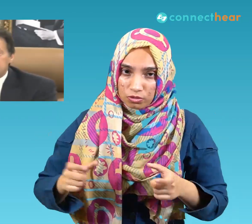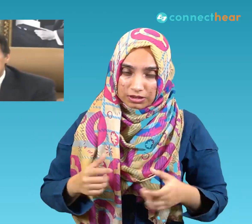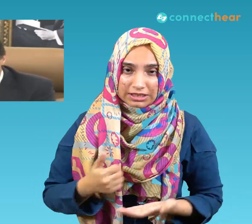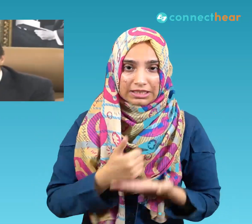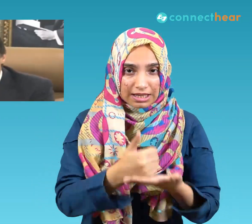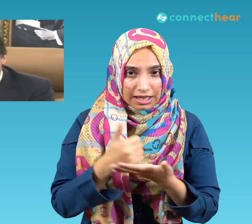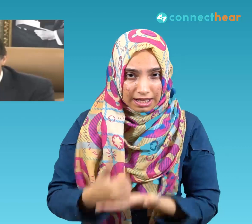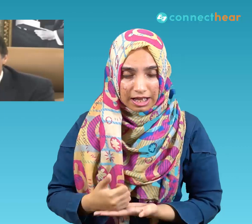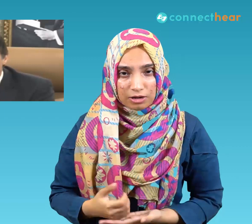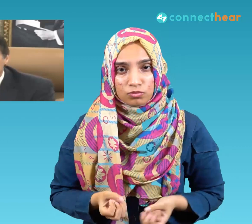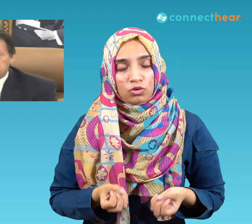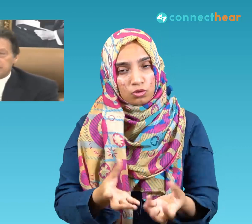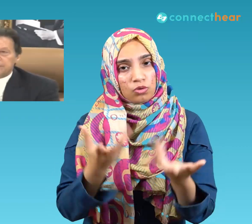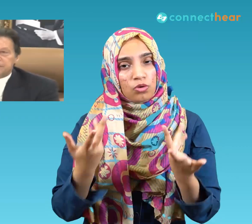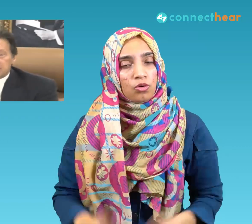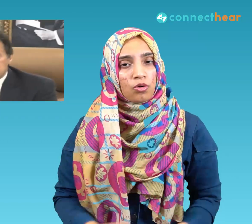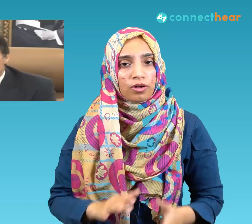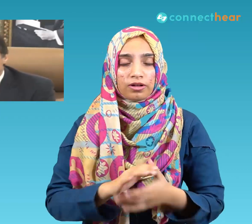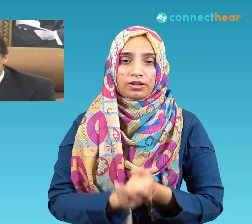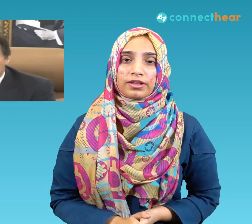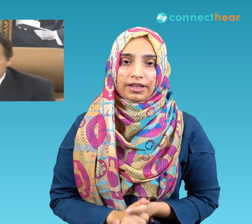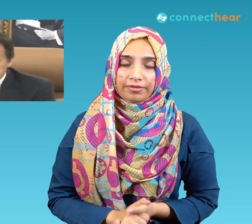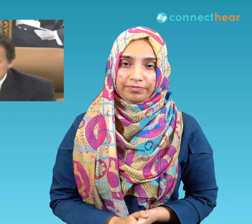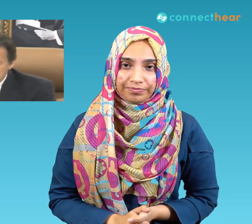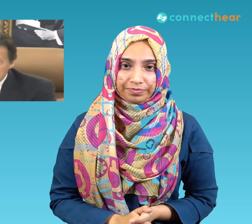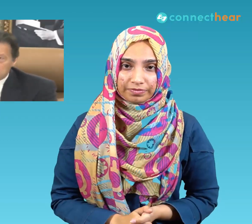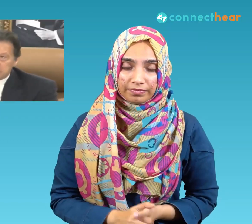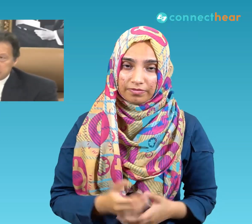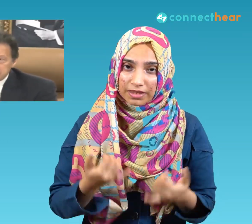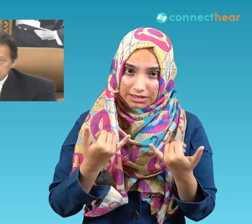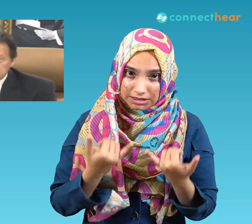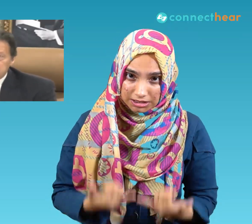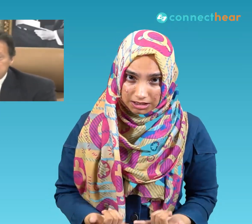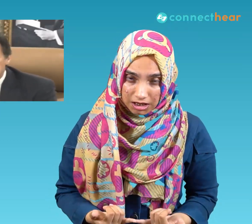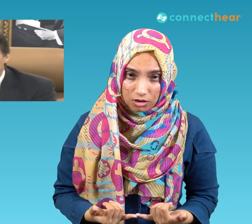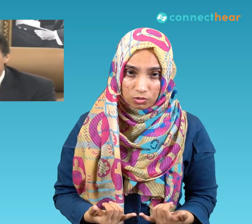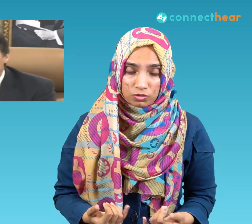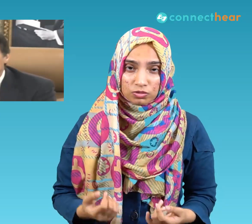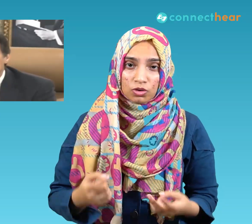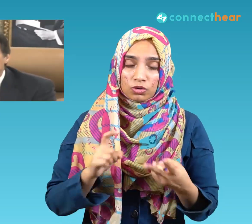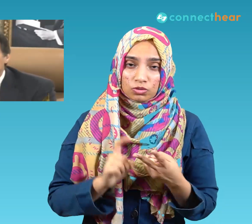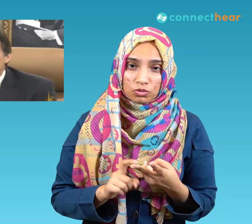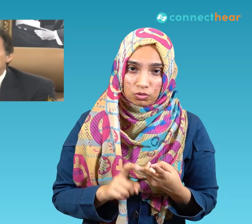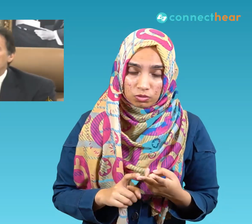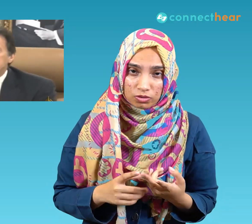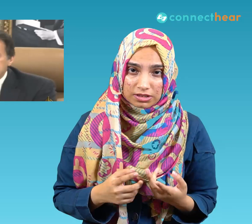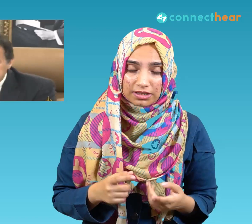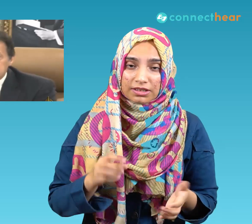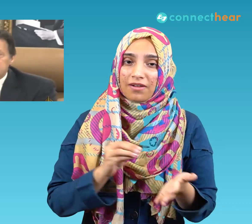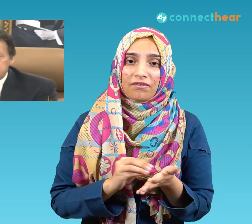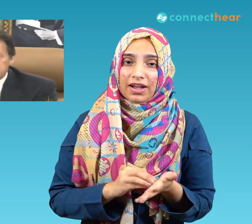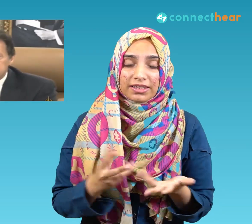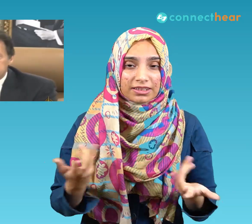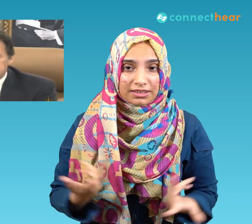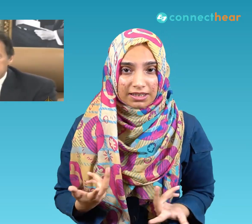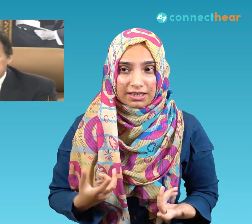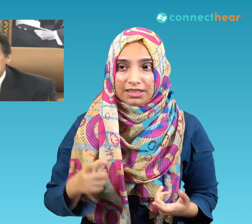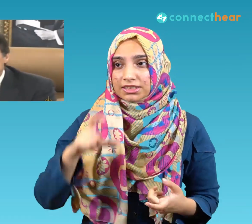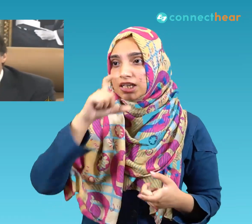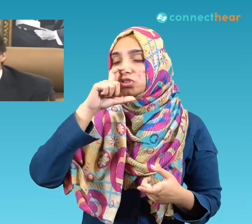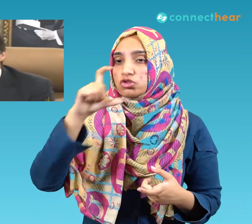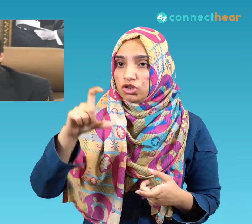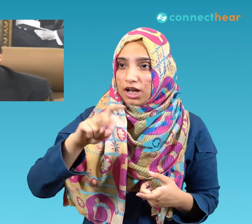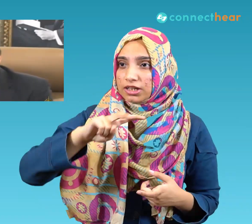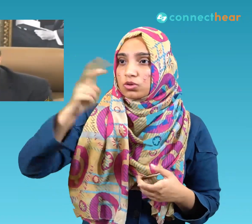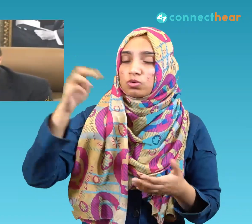and the growth rate. So now the second phase of CPEC is more than connectivity. It